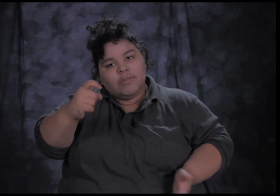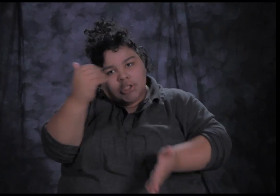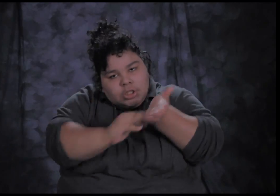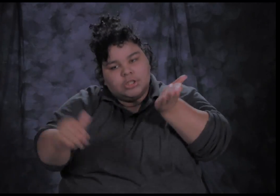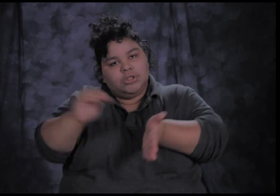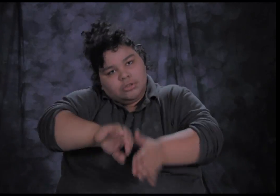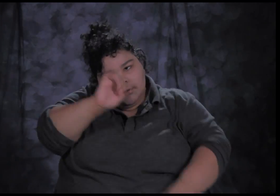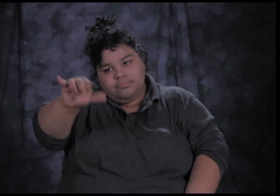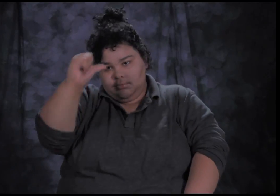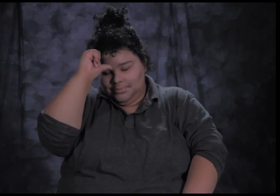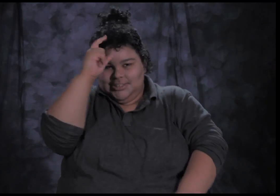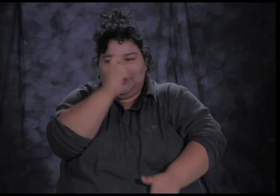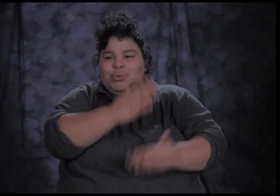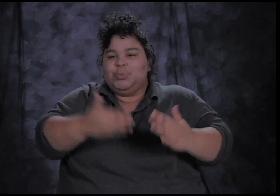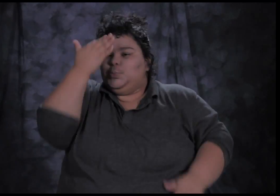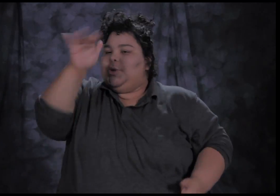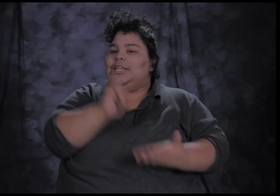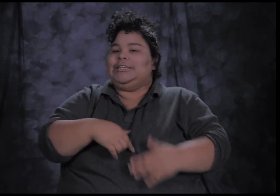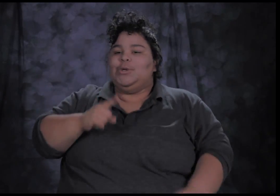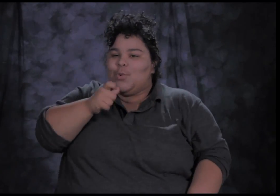deaf. Remember? Come on, sign.